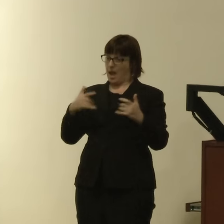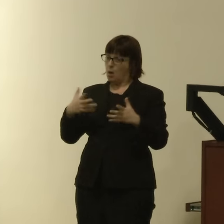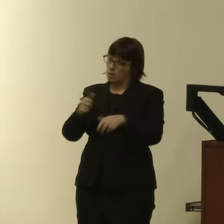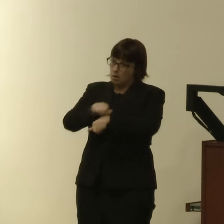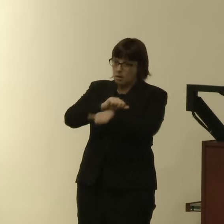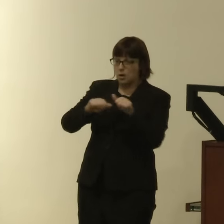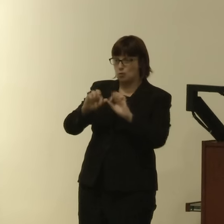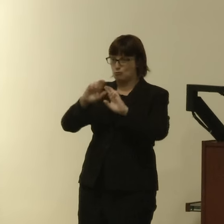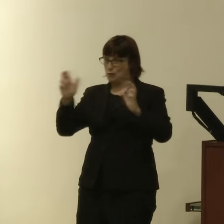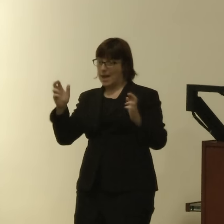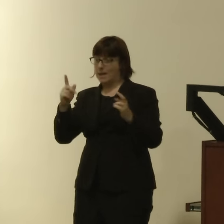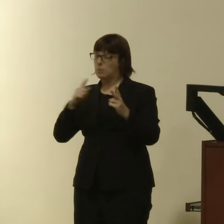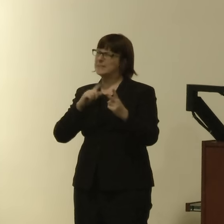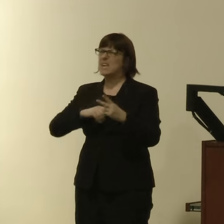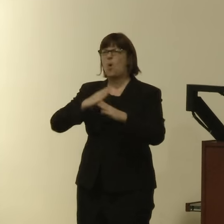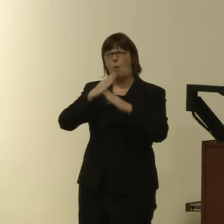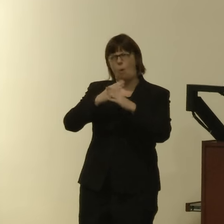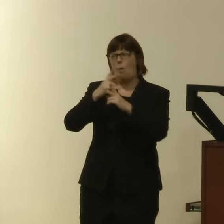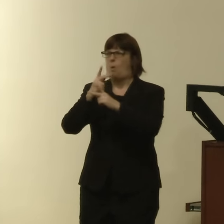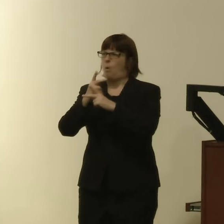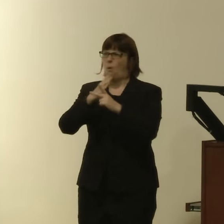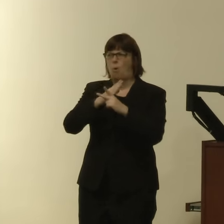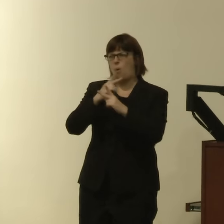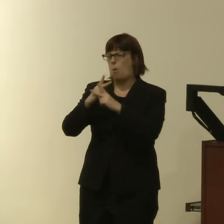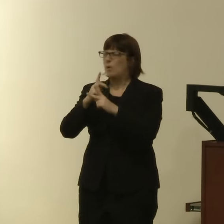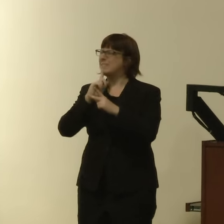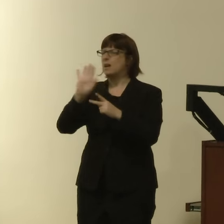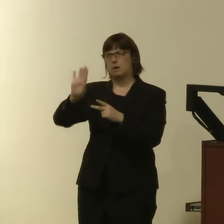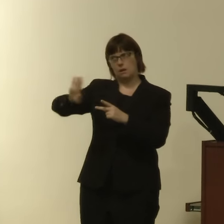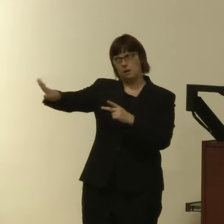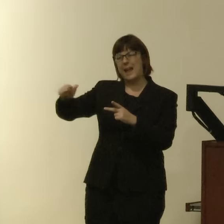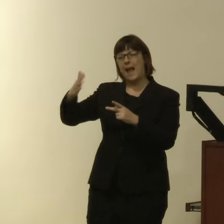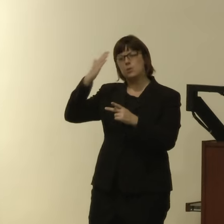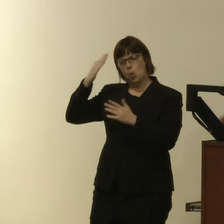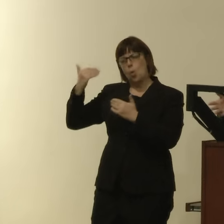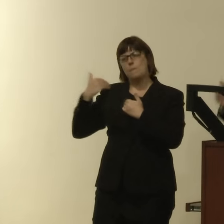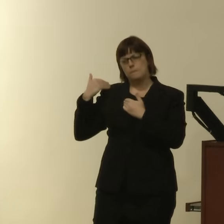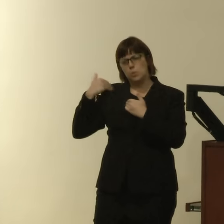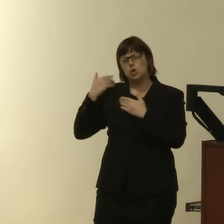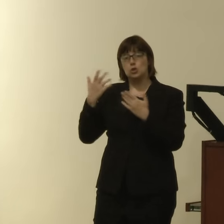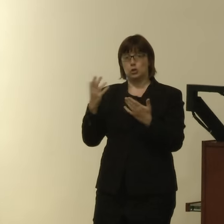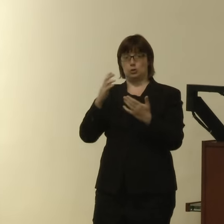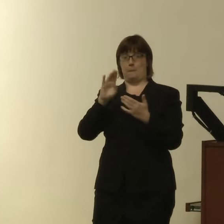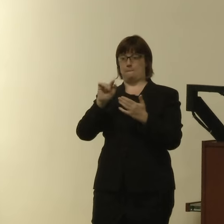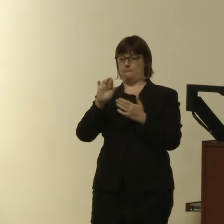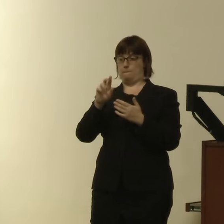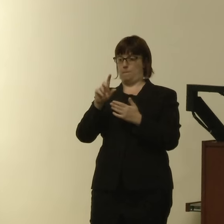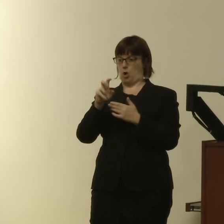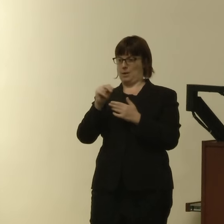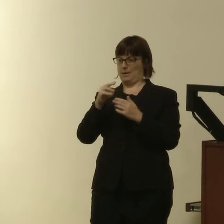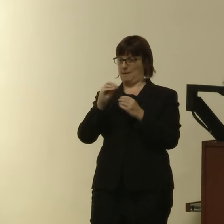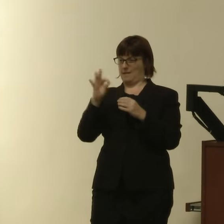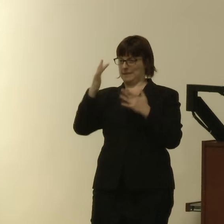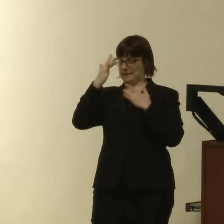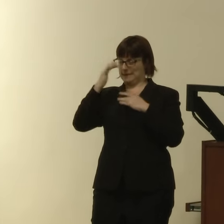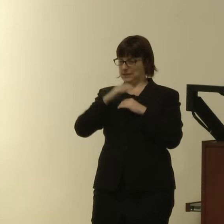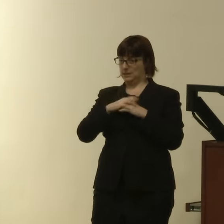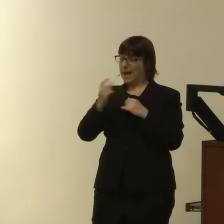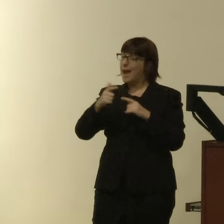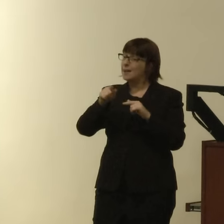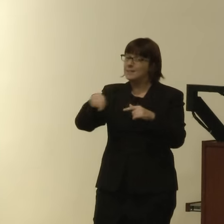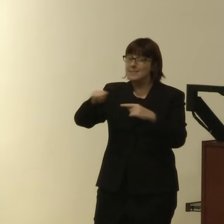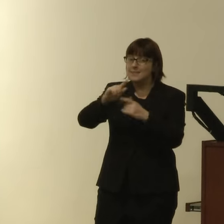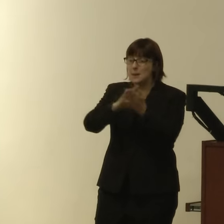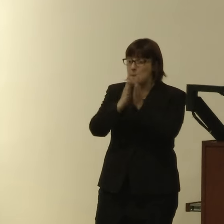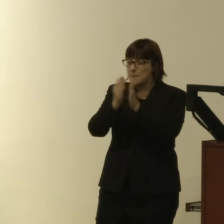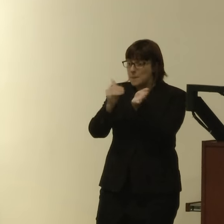or, and then prepare yourself by knowing the burden of disease. And then also as a young physician, find things that you want to